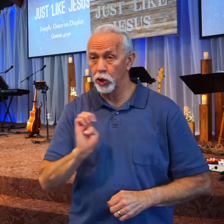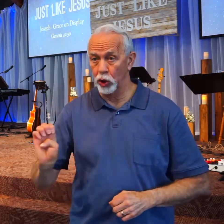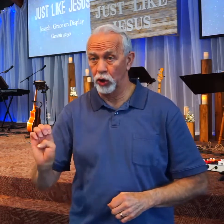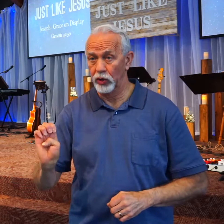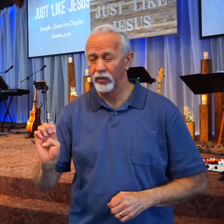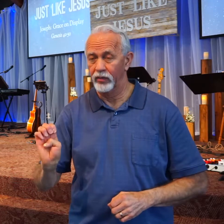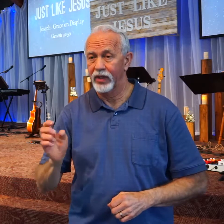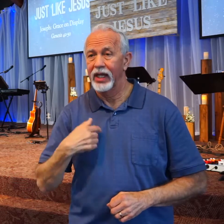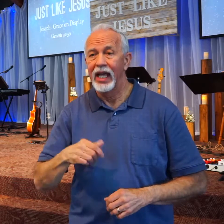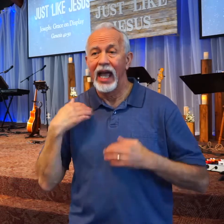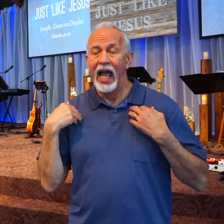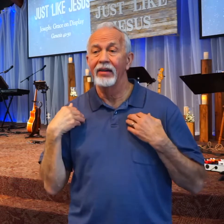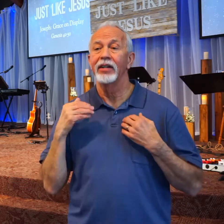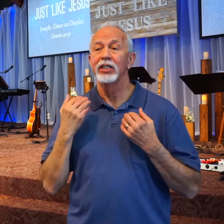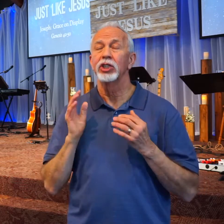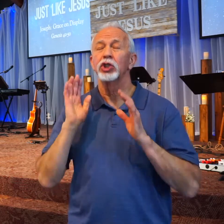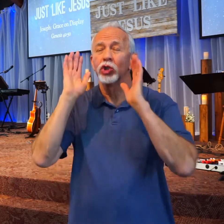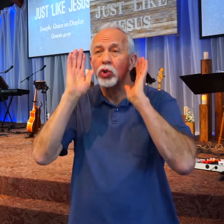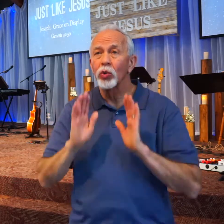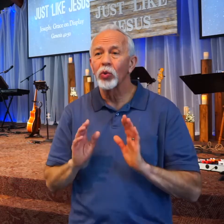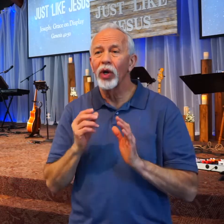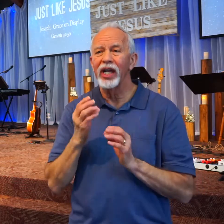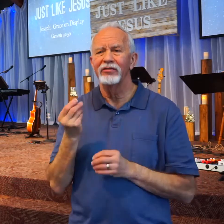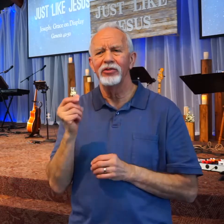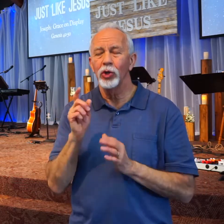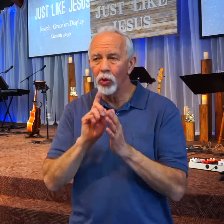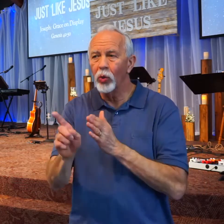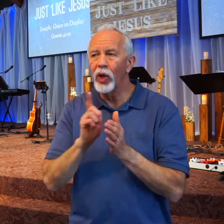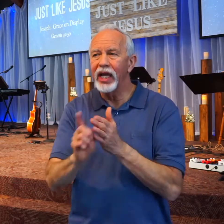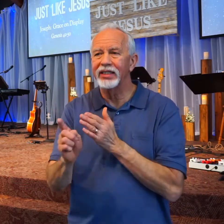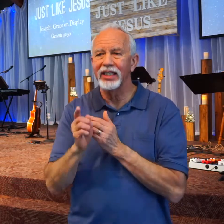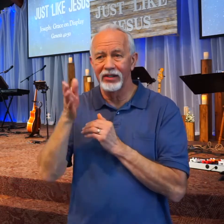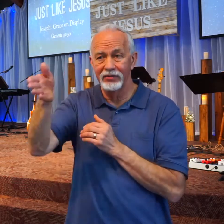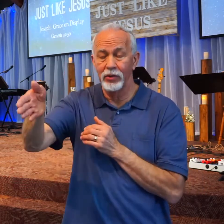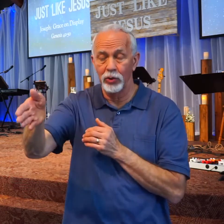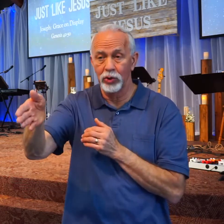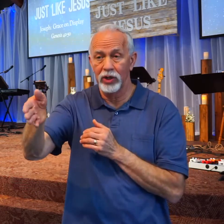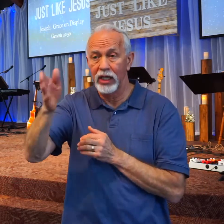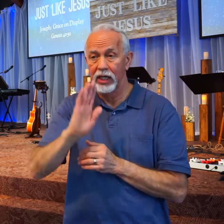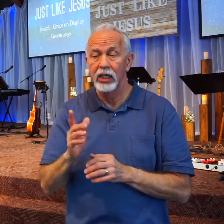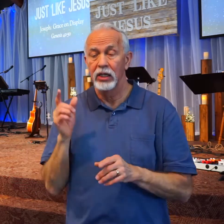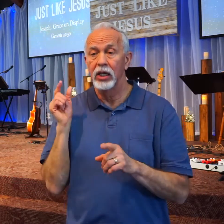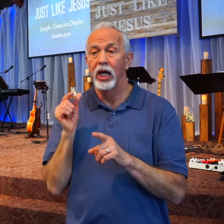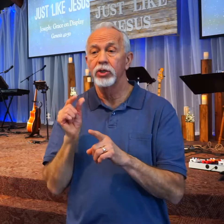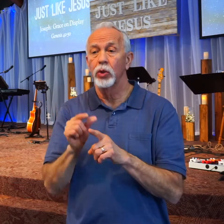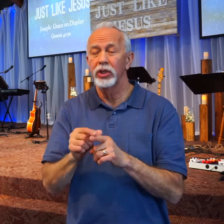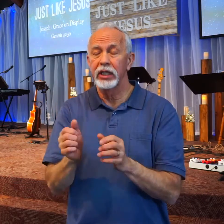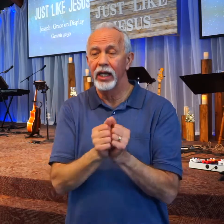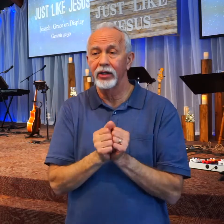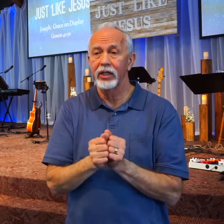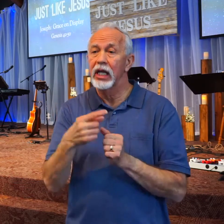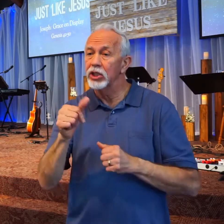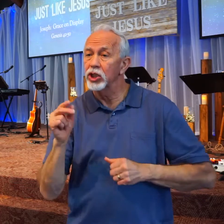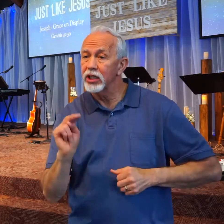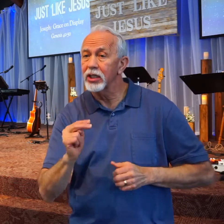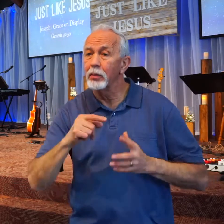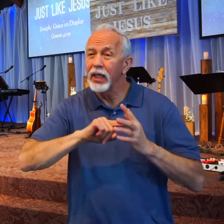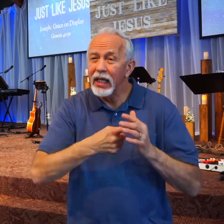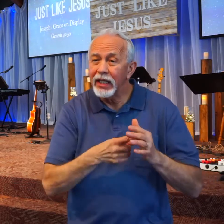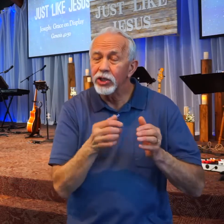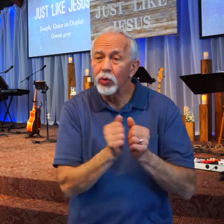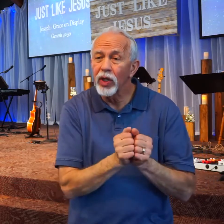we have a great few weeks in front of us in God's Word together. Genesis begins